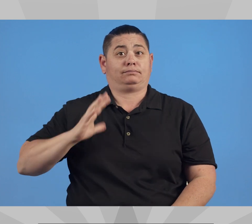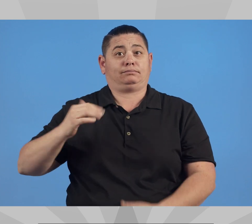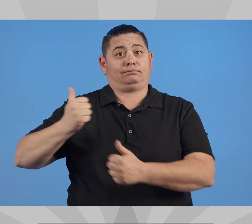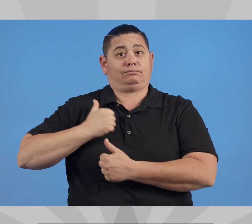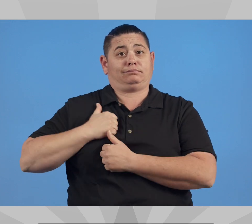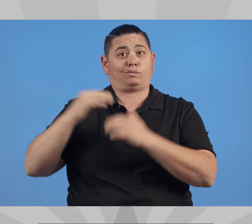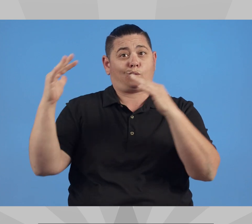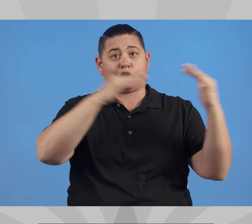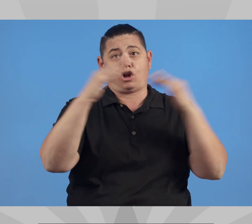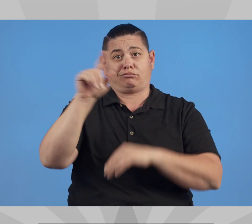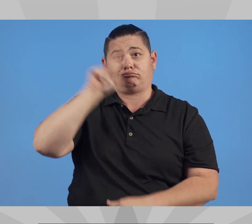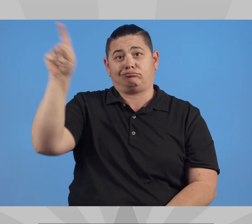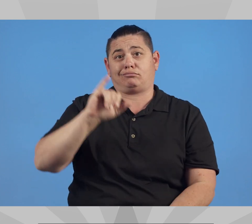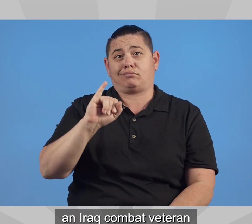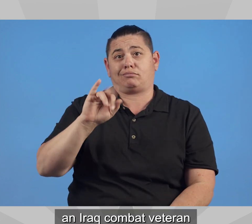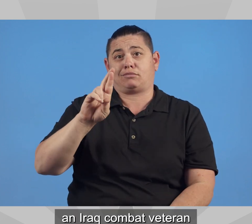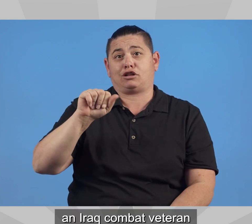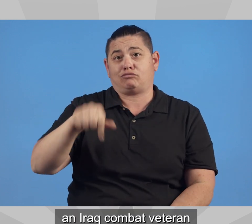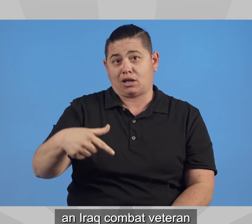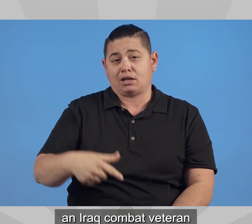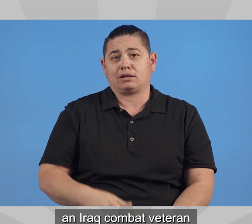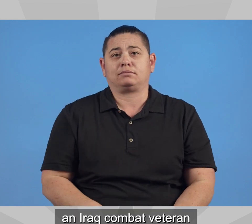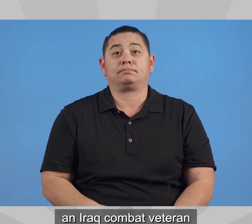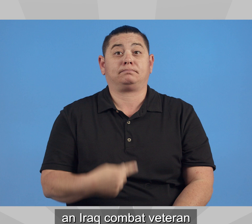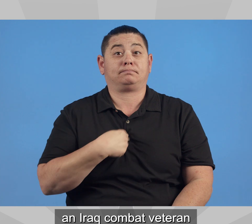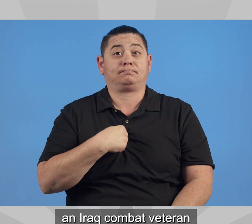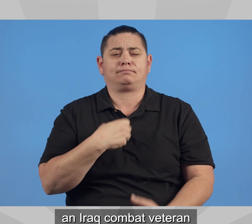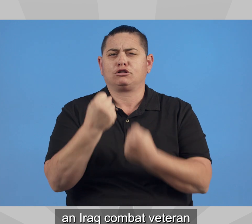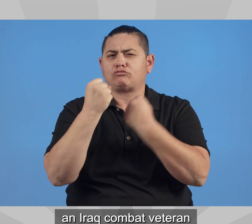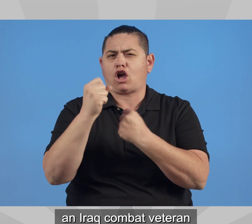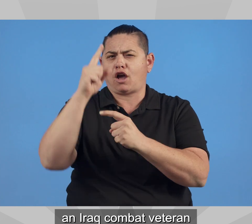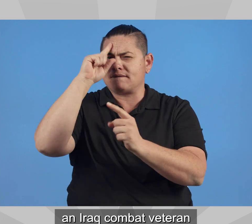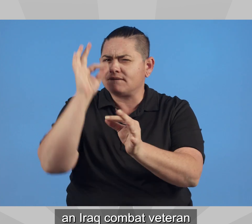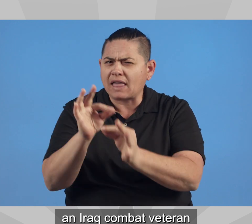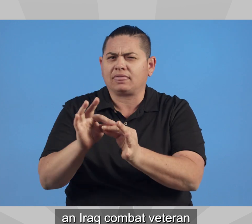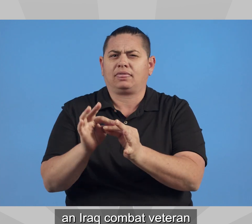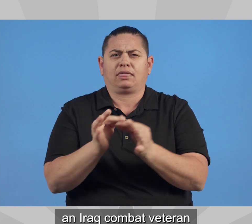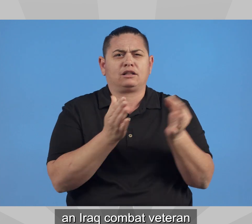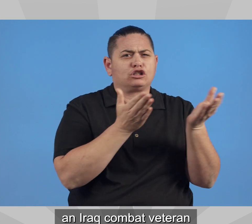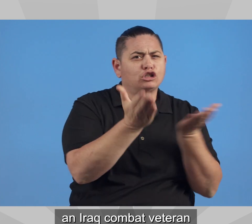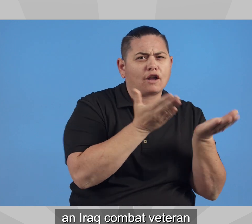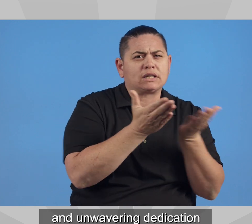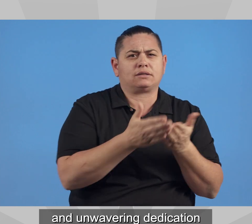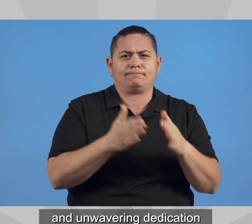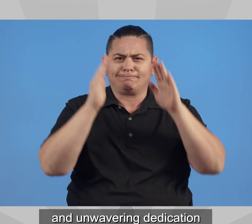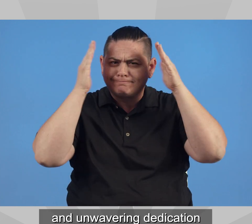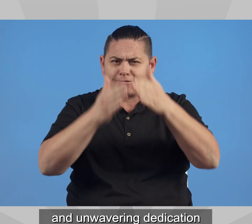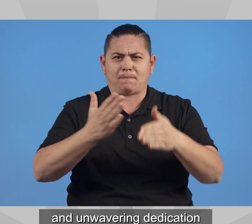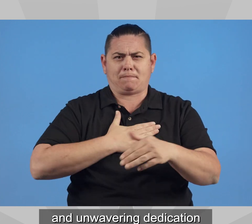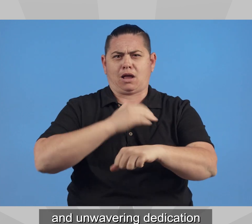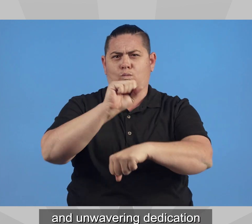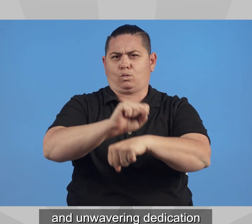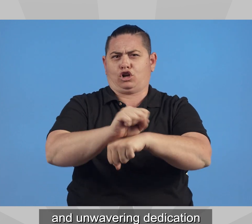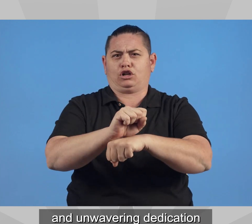I am a dedicated conservative, an Iraq combat veteran, marked by service, faith, and